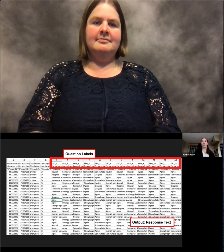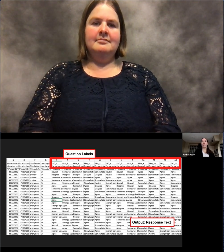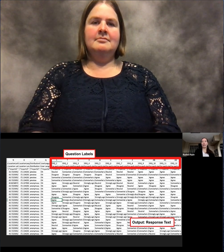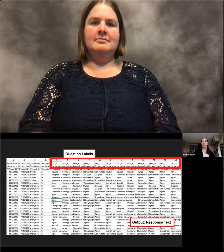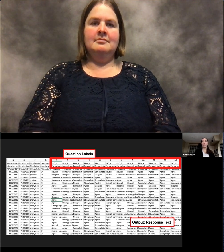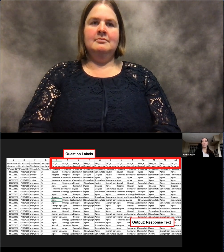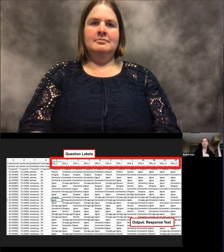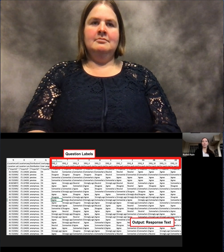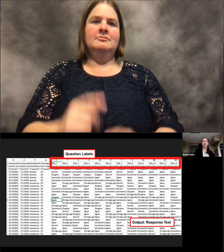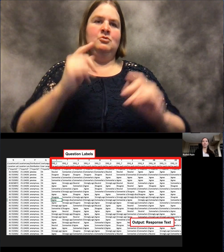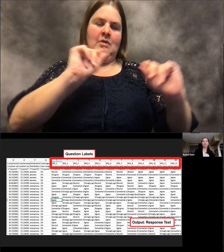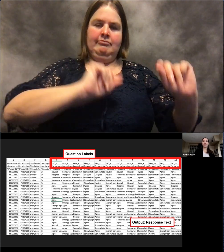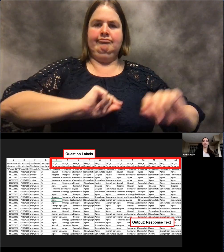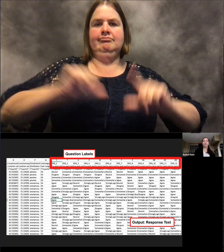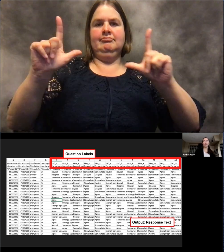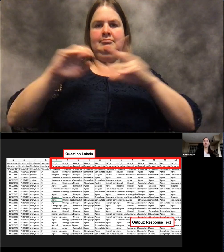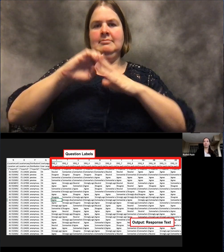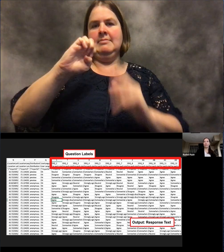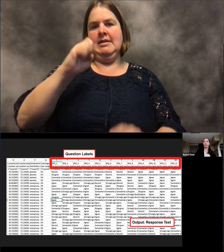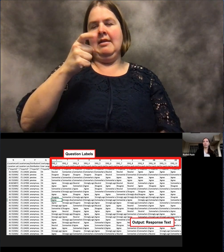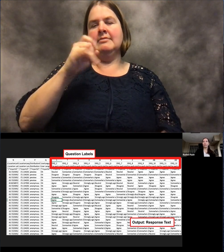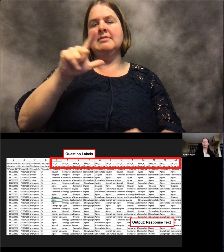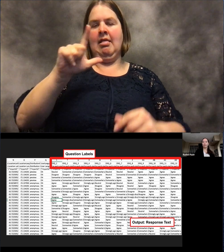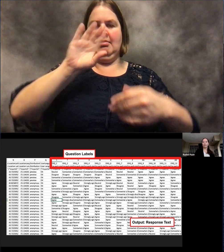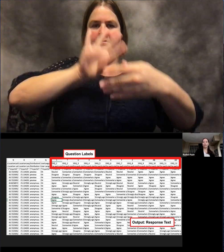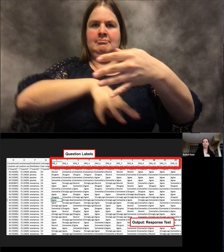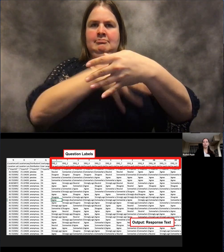opened up in Excel.